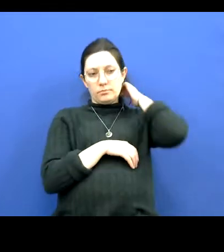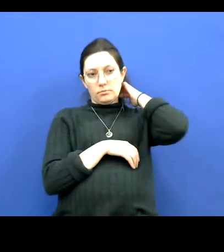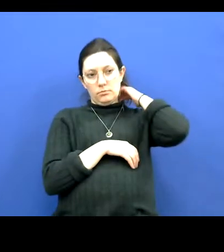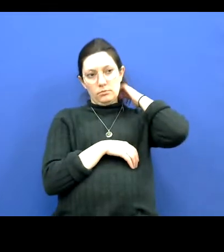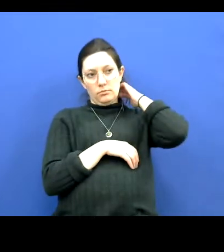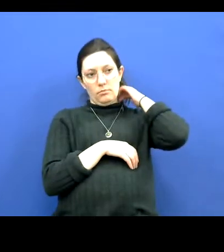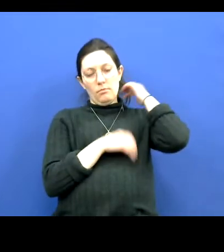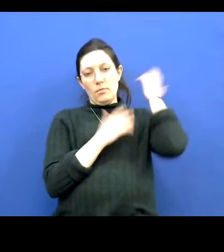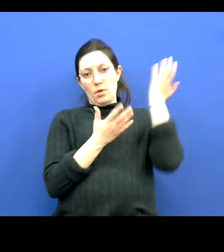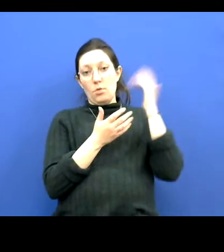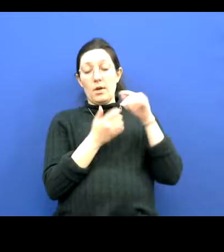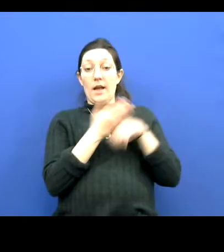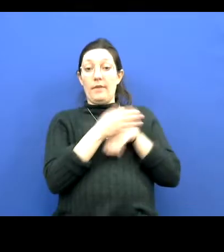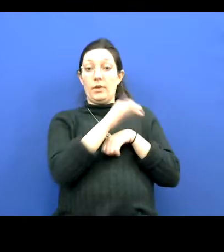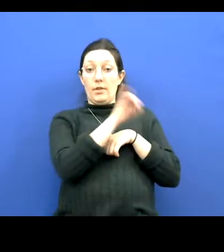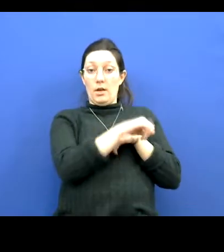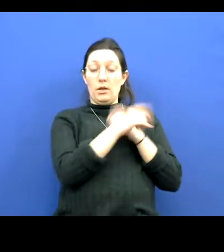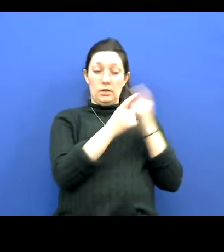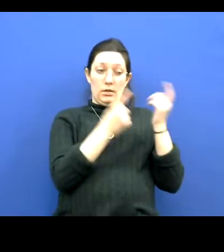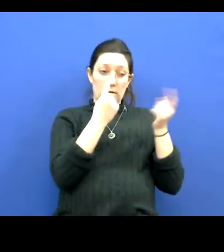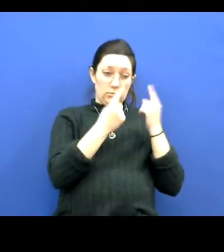historic